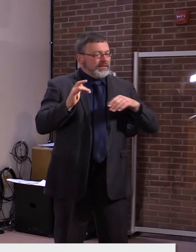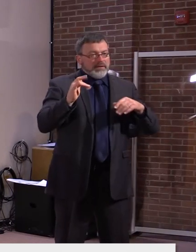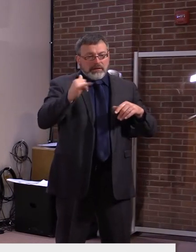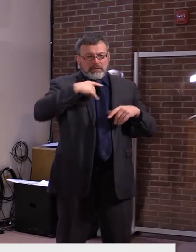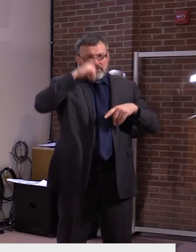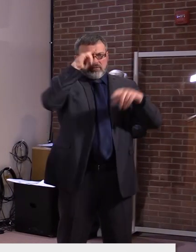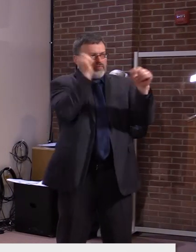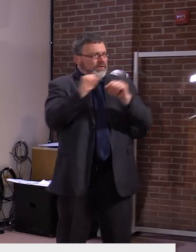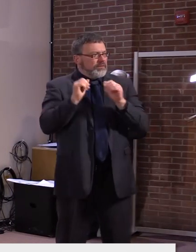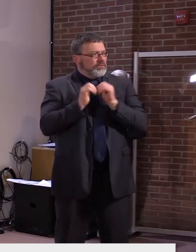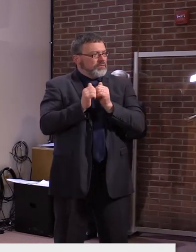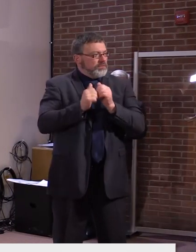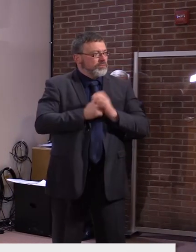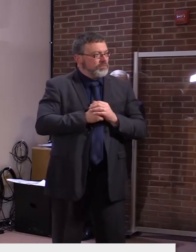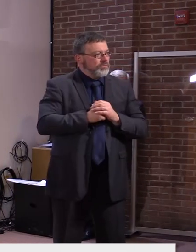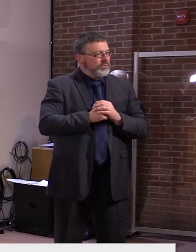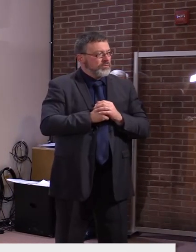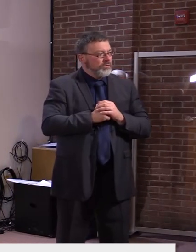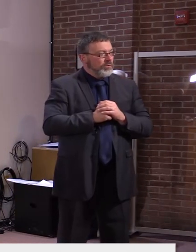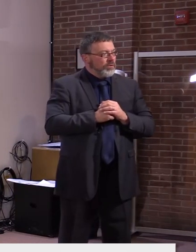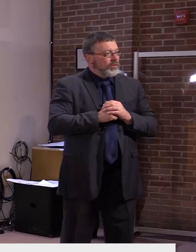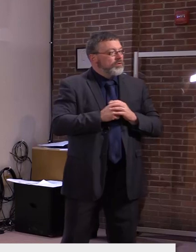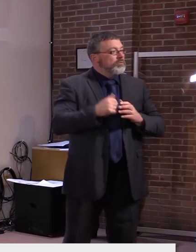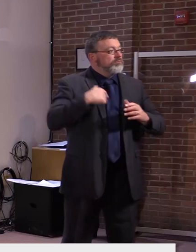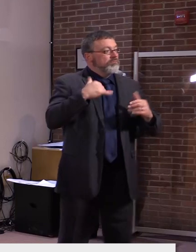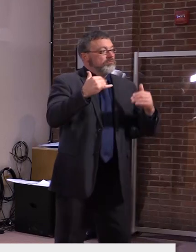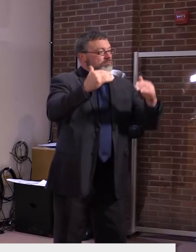Okay. I'll now turn it over to Commissioner Pichek,